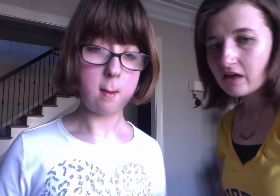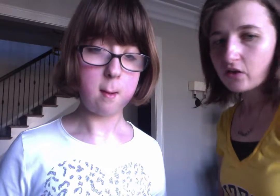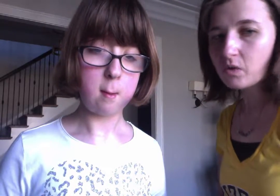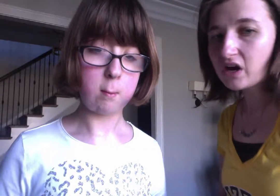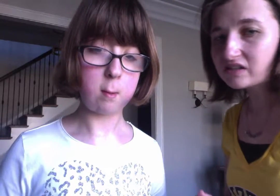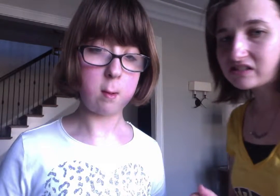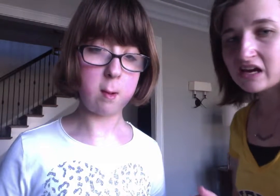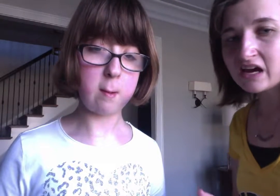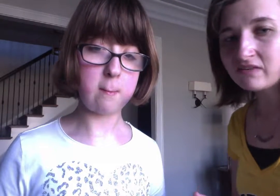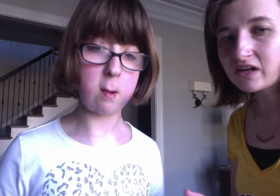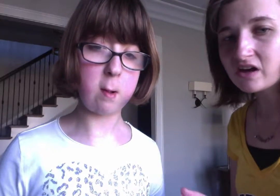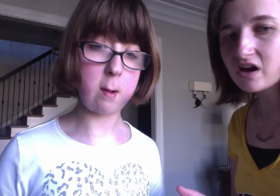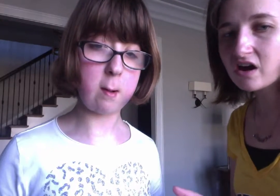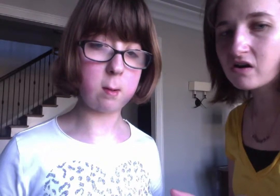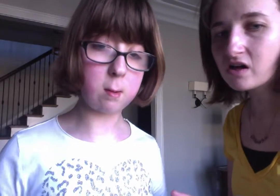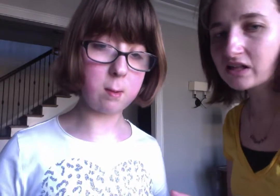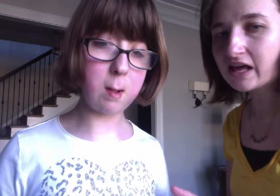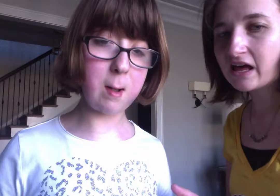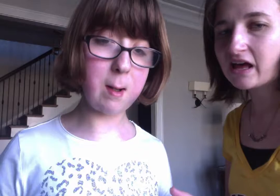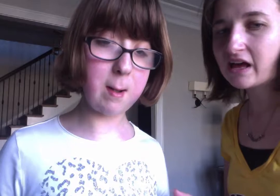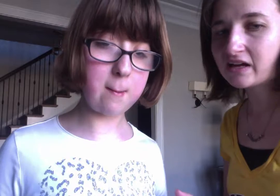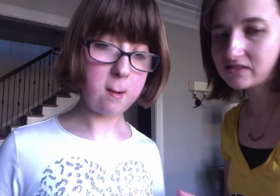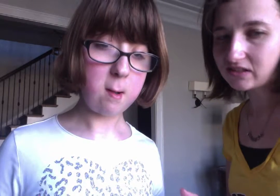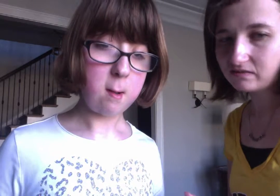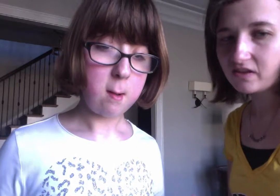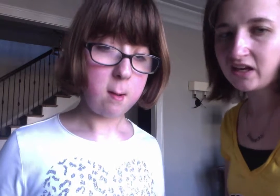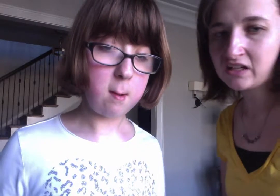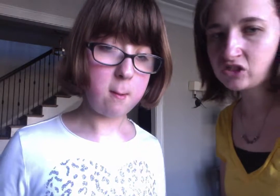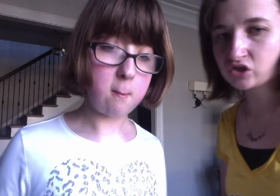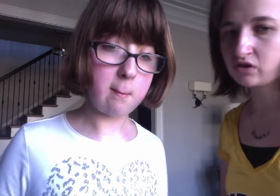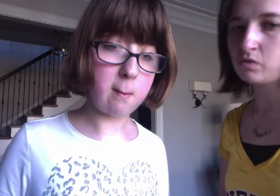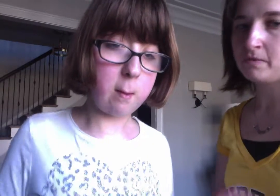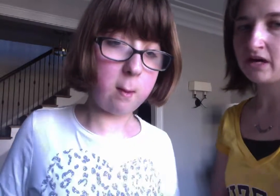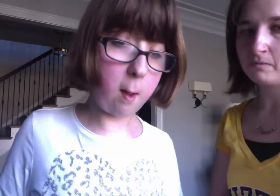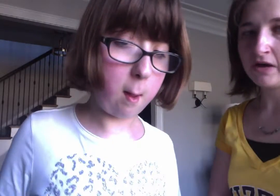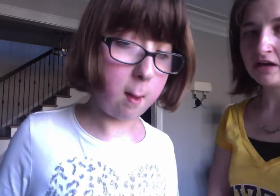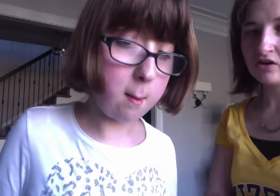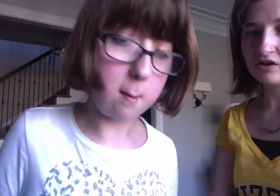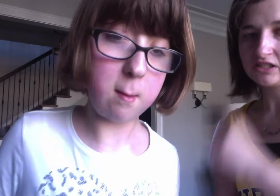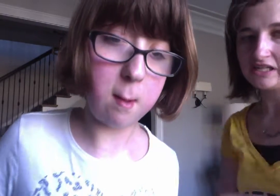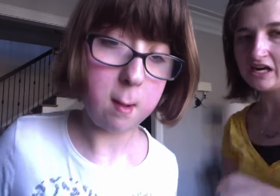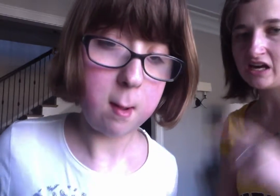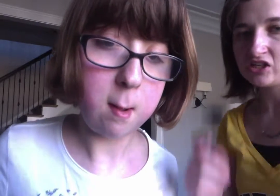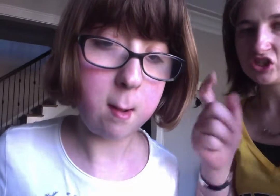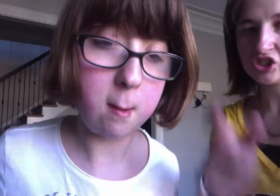making. We're saving our lives. It's true, we'll make a better day today.